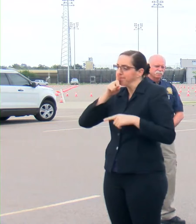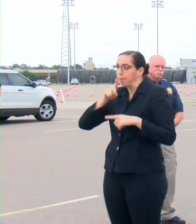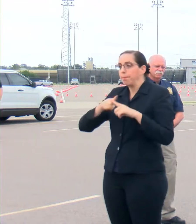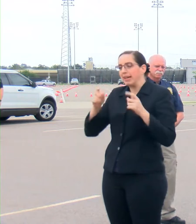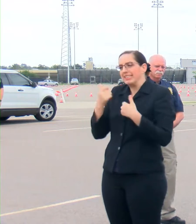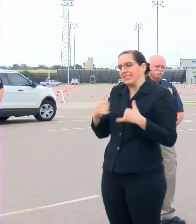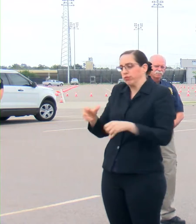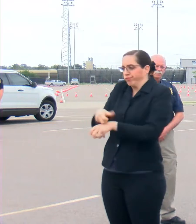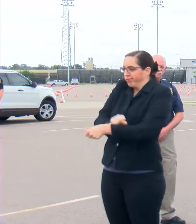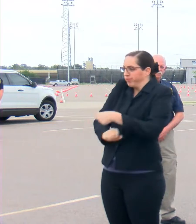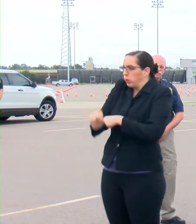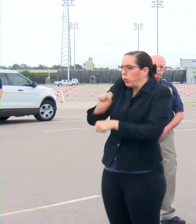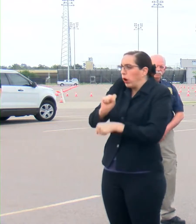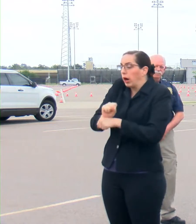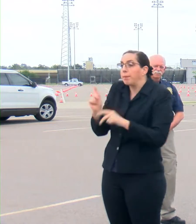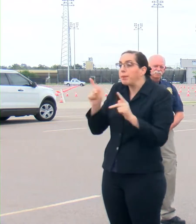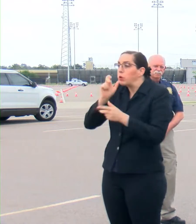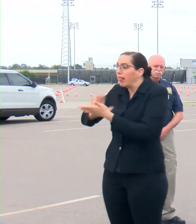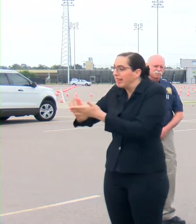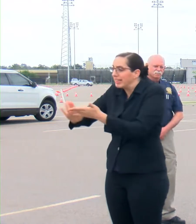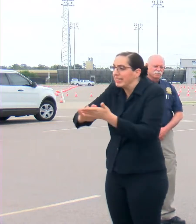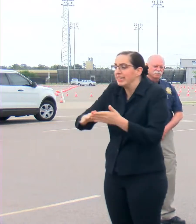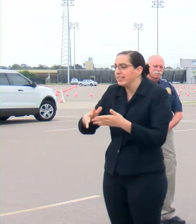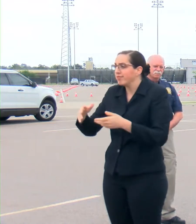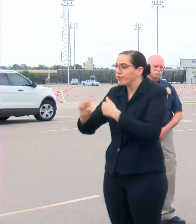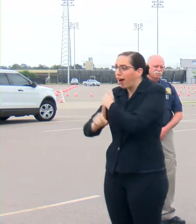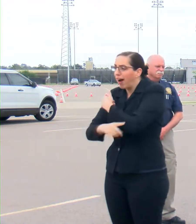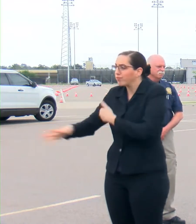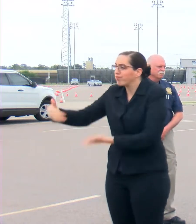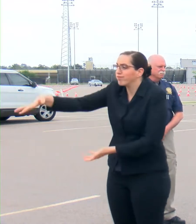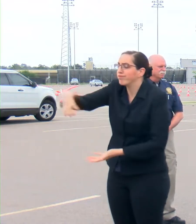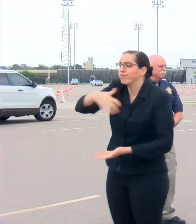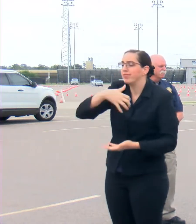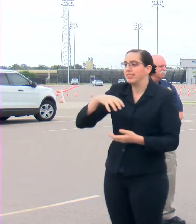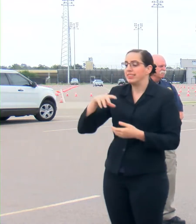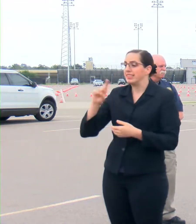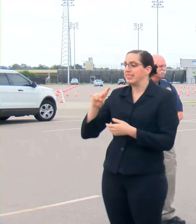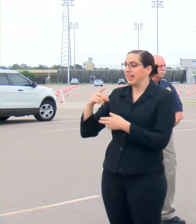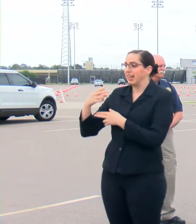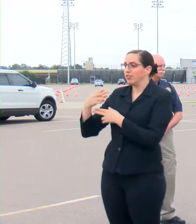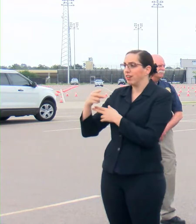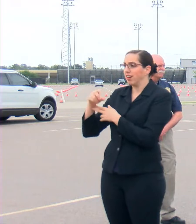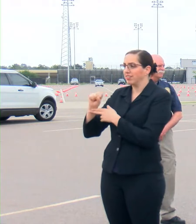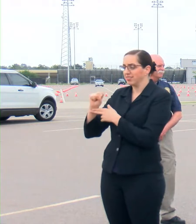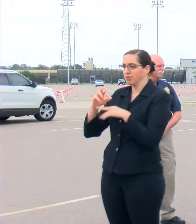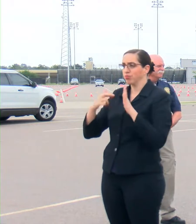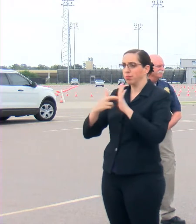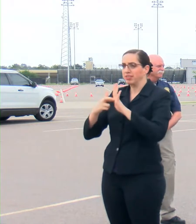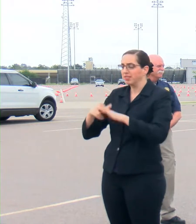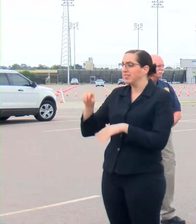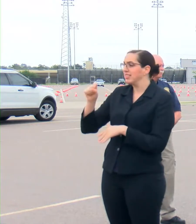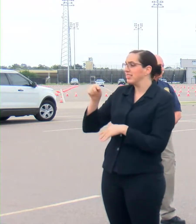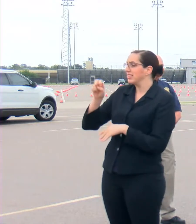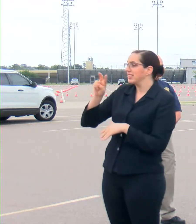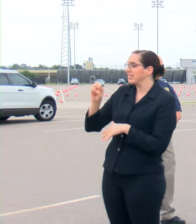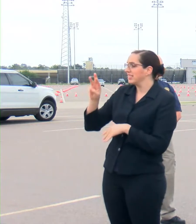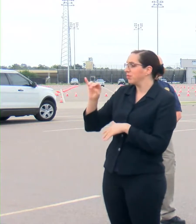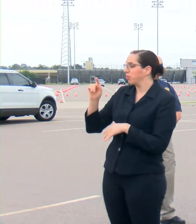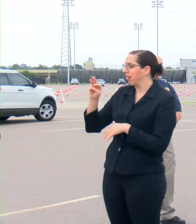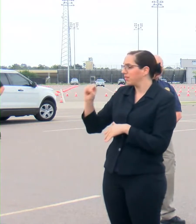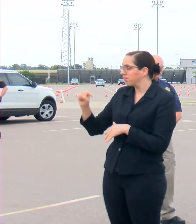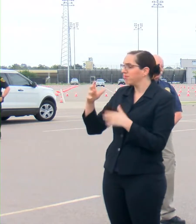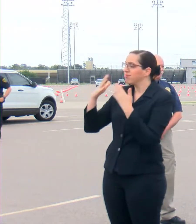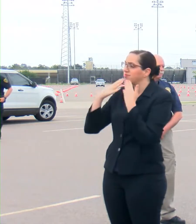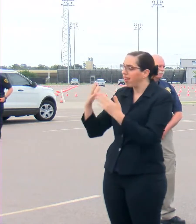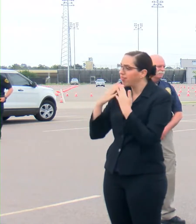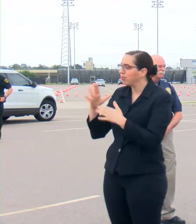places, sanitation workers. Thank you to our DHS representative. We thank you, Steve Williams, and council member. We thank you so very much for